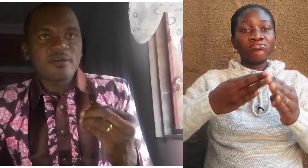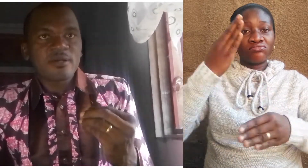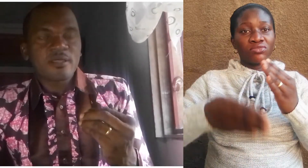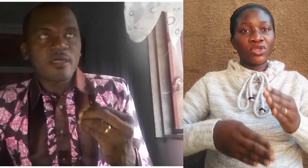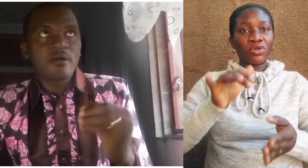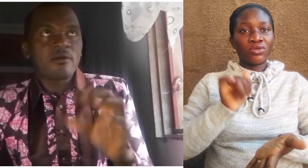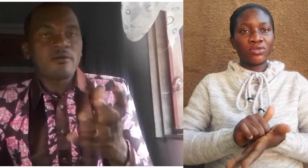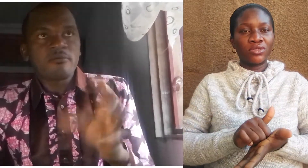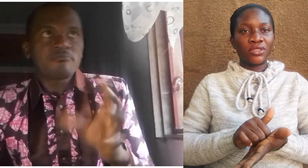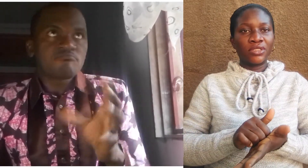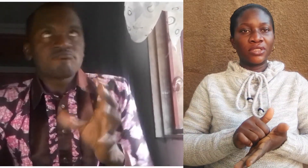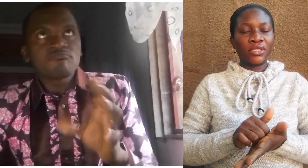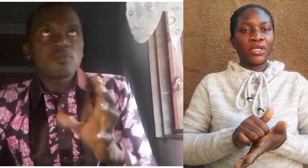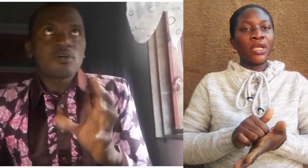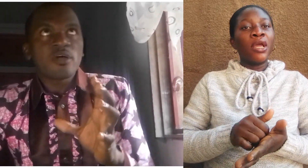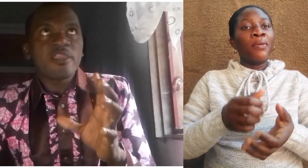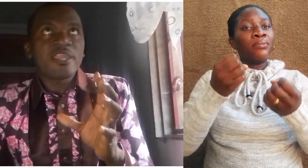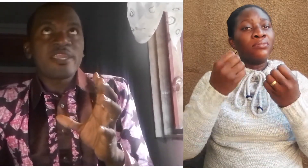deaf,